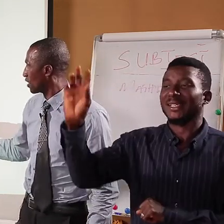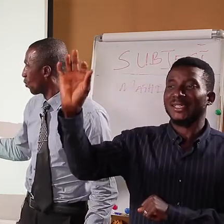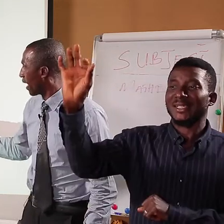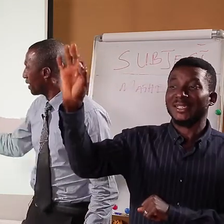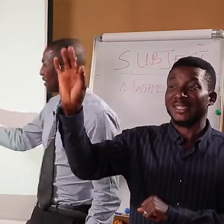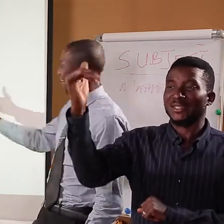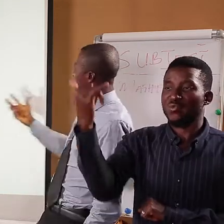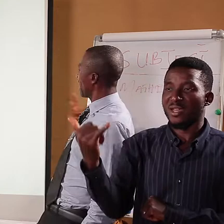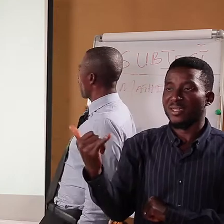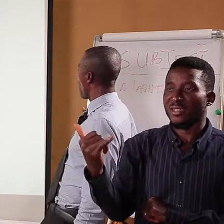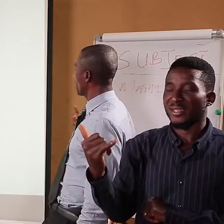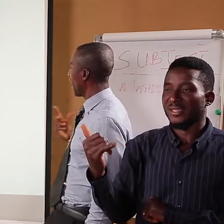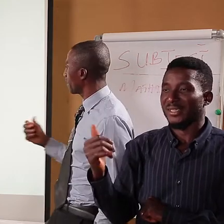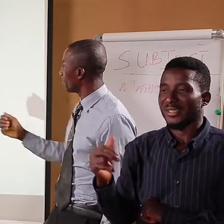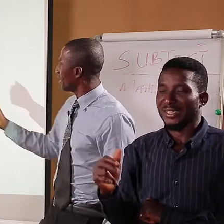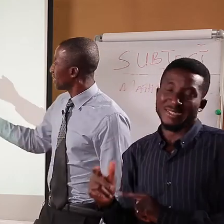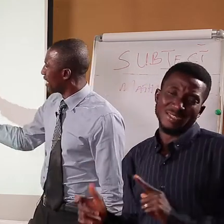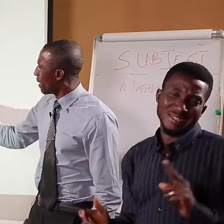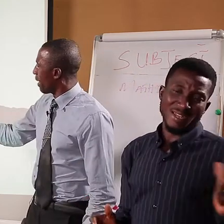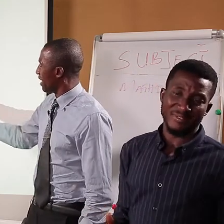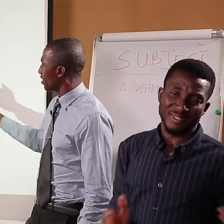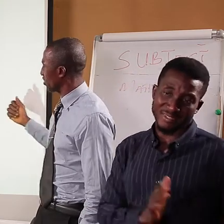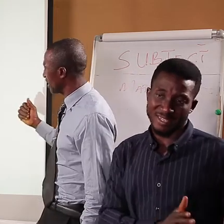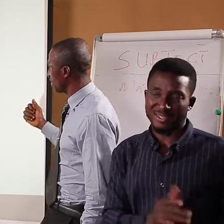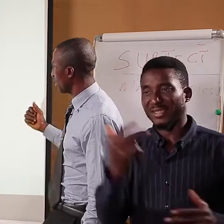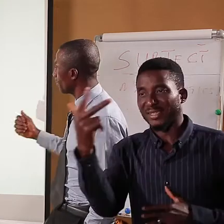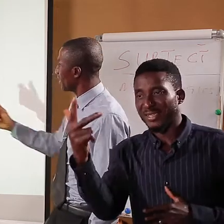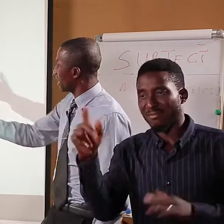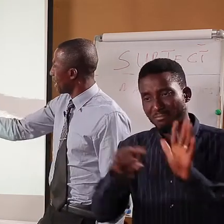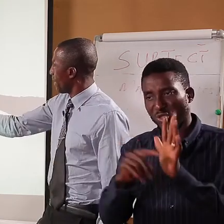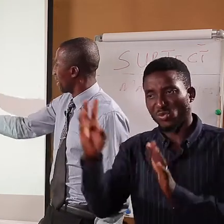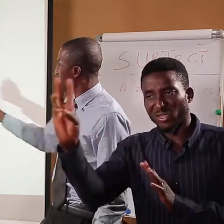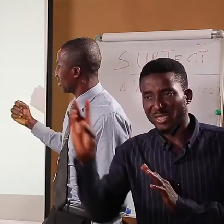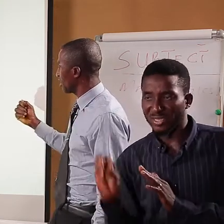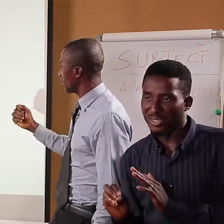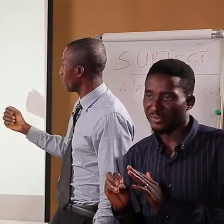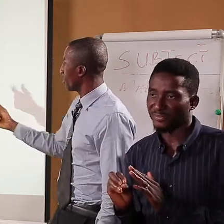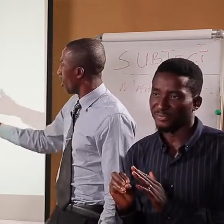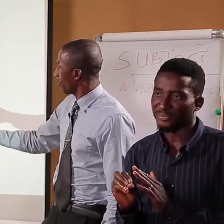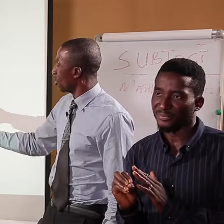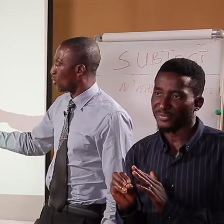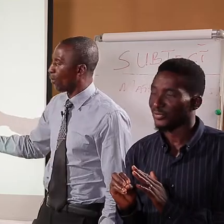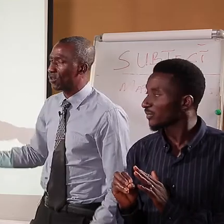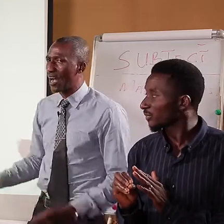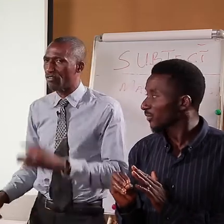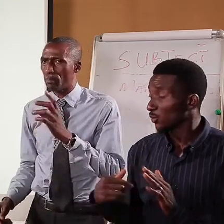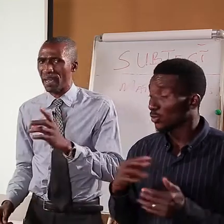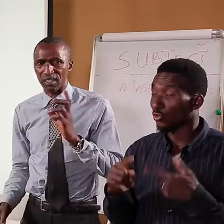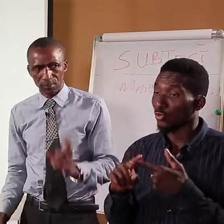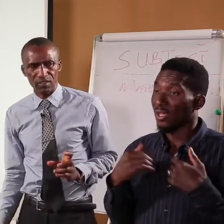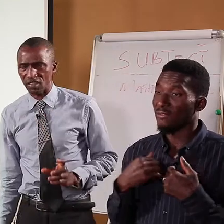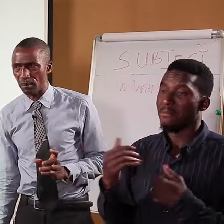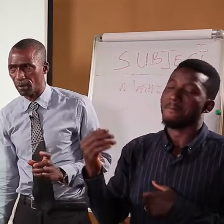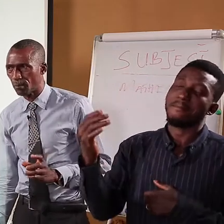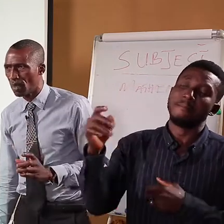give you 19y. Then the left-hand side, 3 minus 60. 3 minus 60, of course, we are going to have